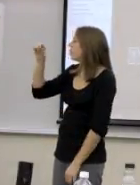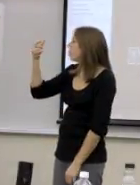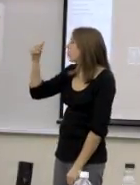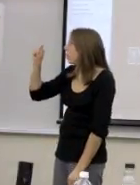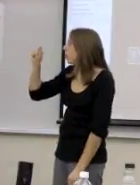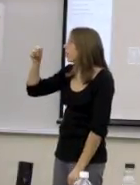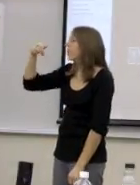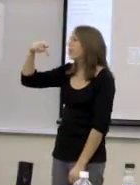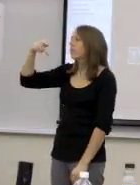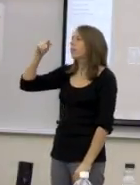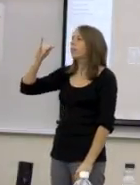about